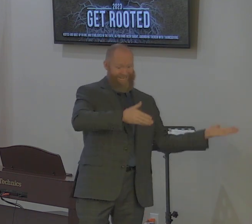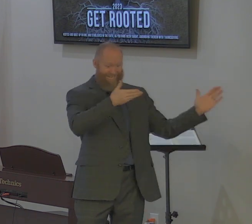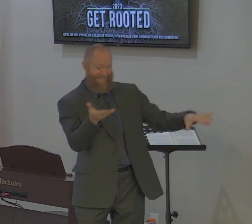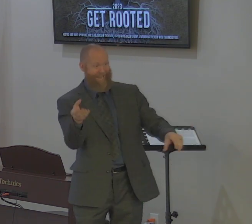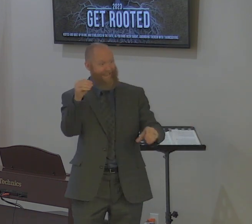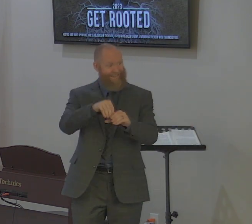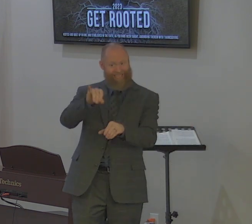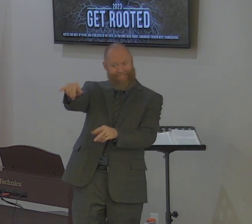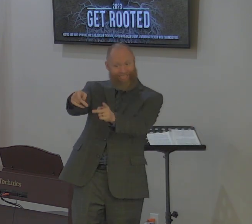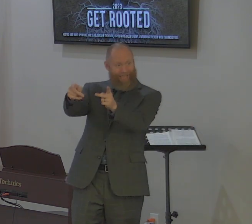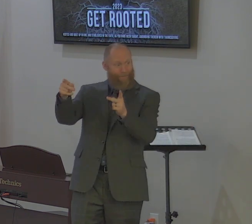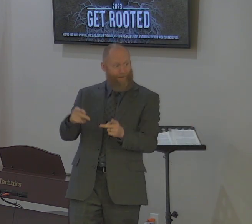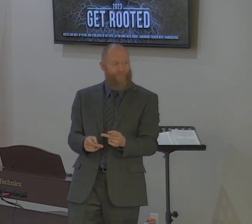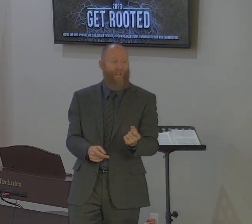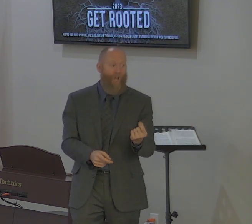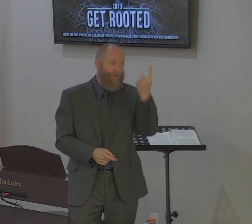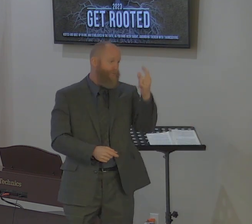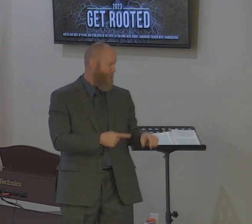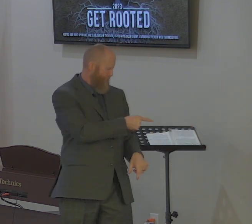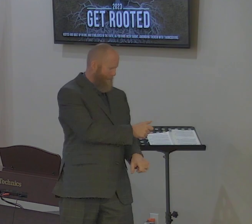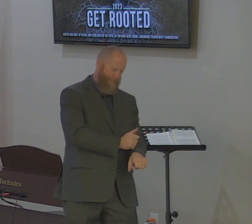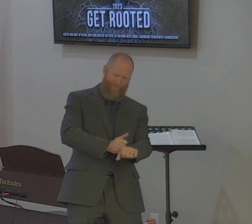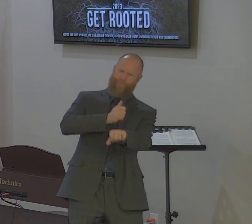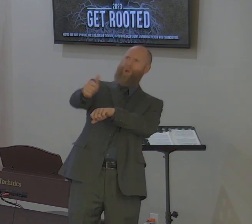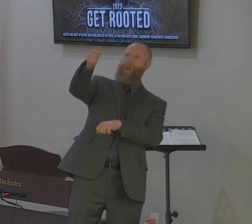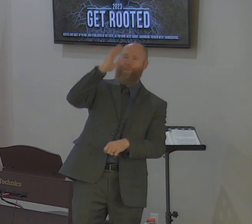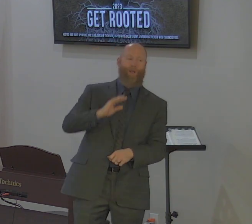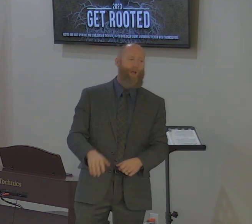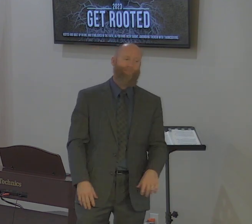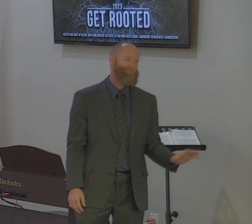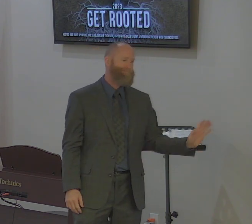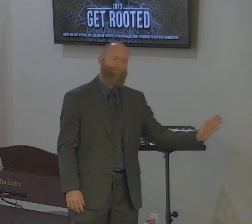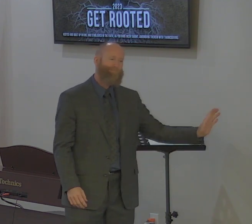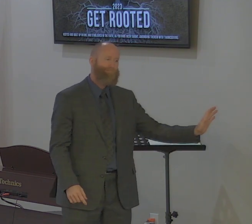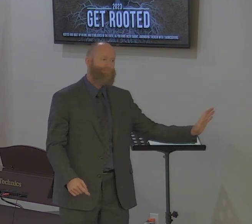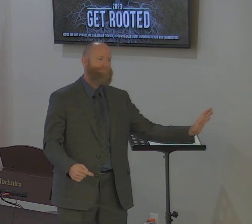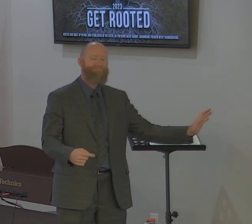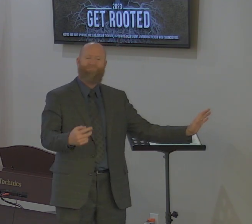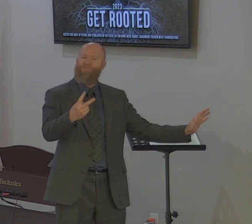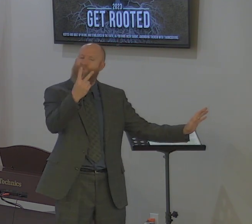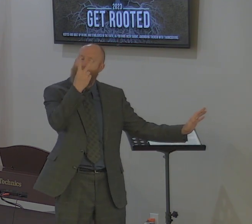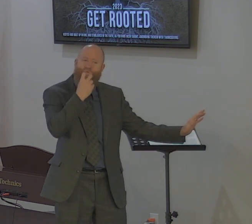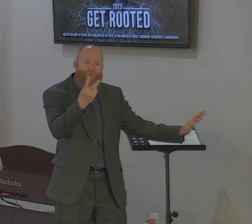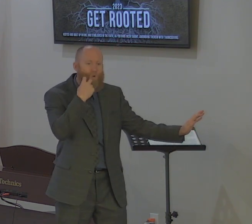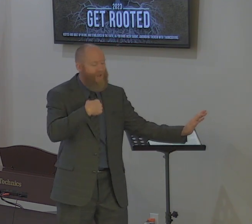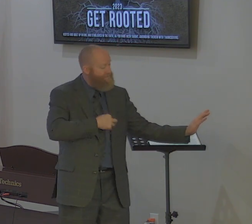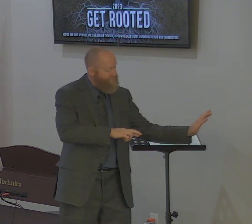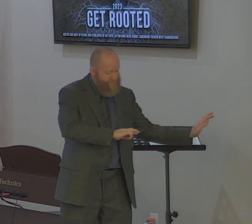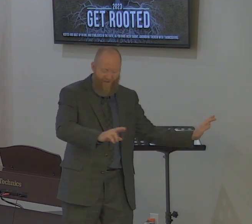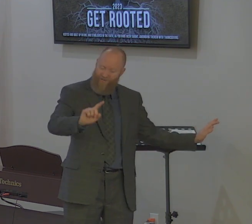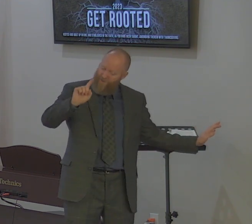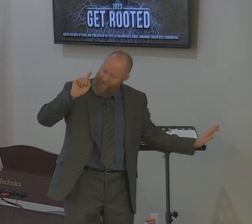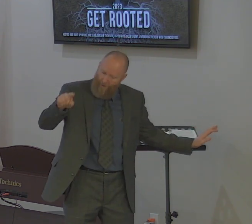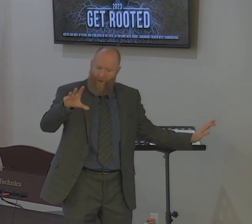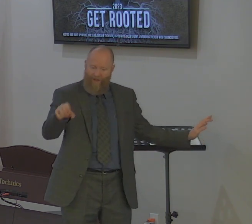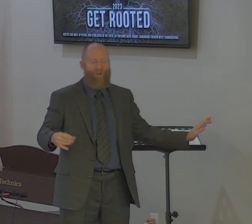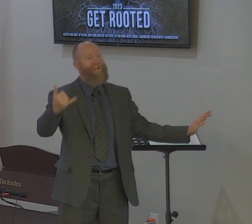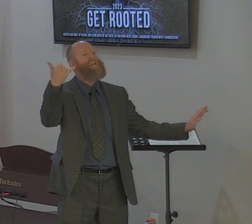because God wanted me to die. I have no doubt that God has called us to be missionaries to Cameroon and Cameroon now.